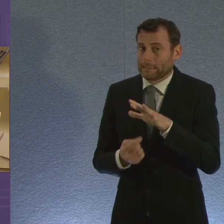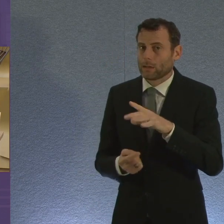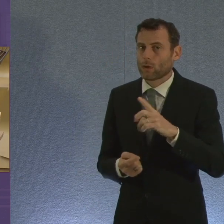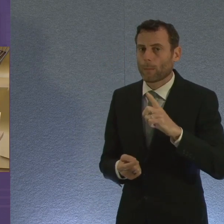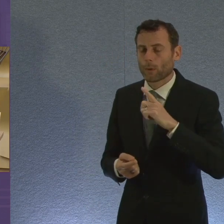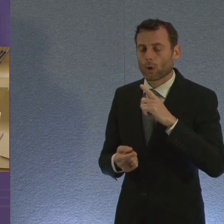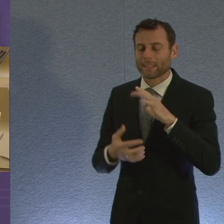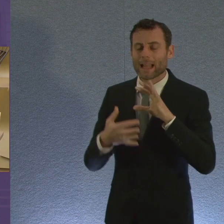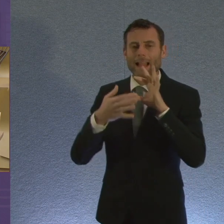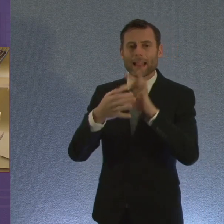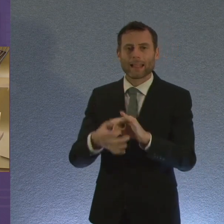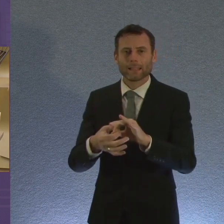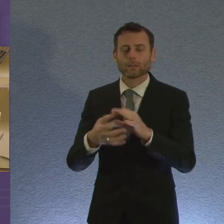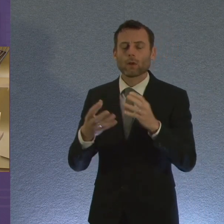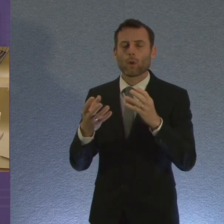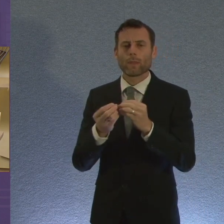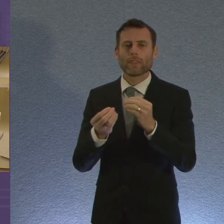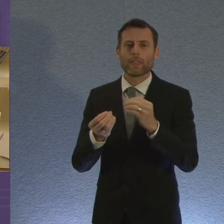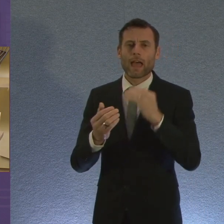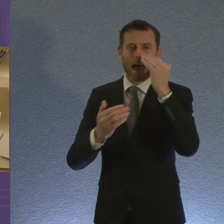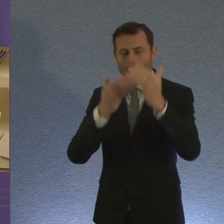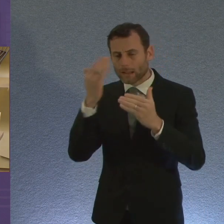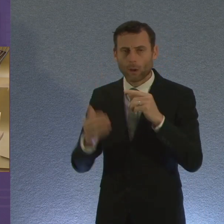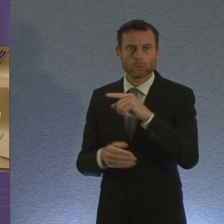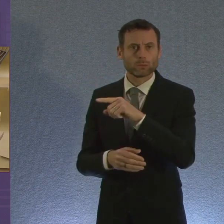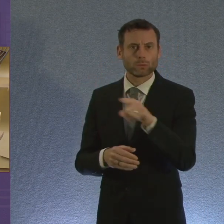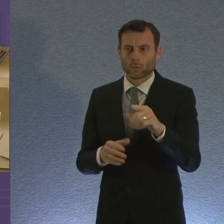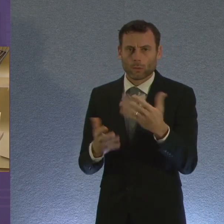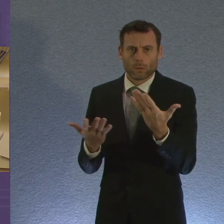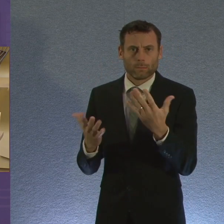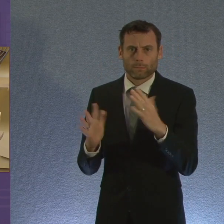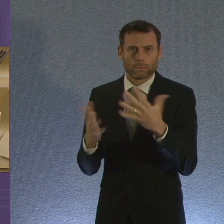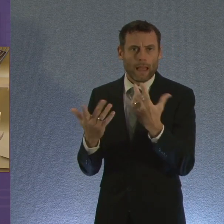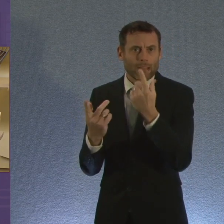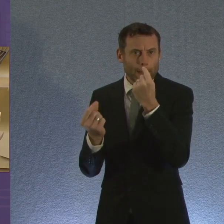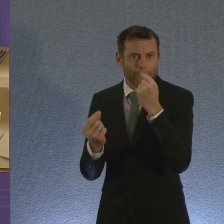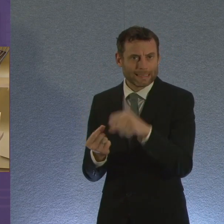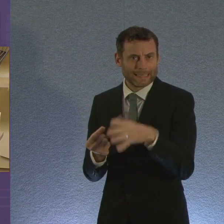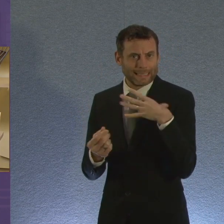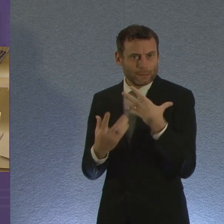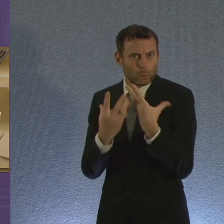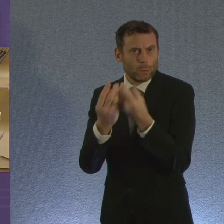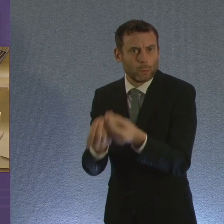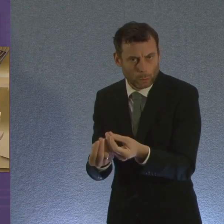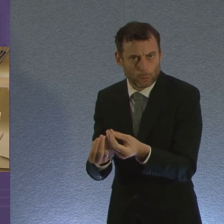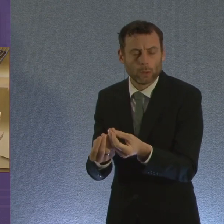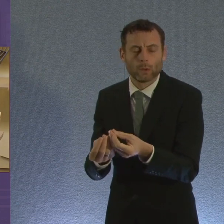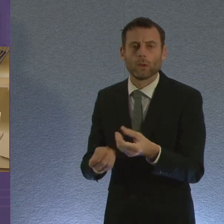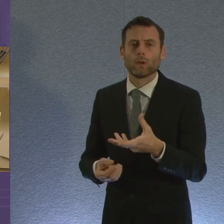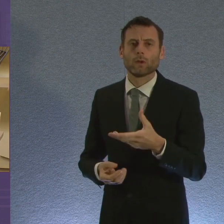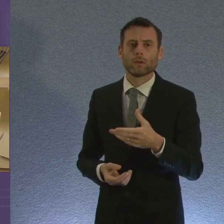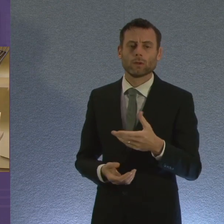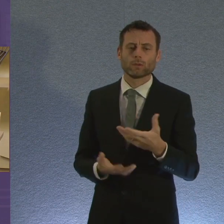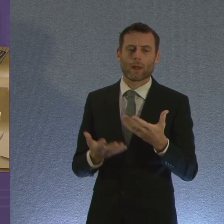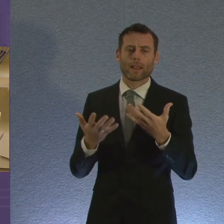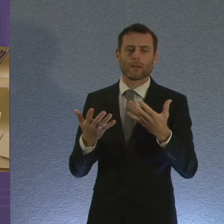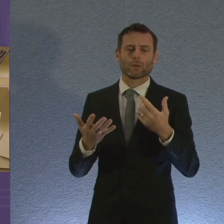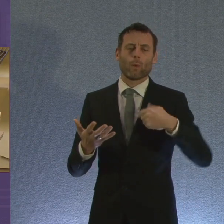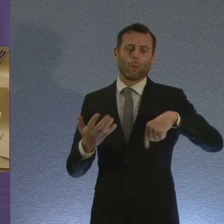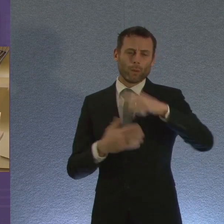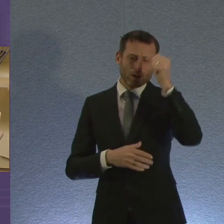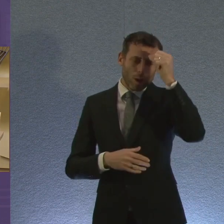provisions under the adults with incapacity legislation. These are designed to try and assist in these present situations, but there are times in